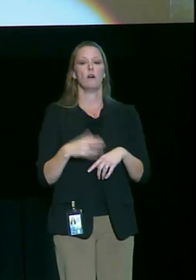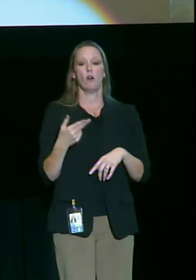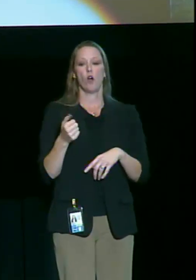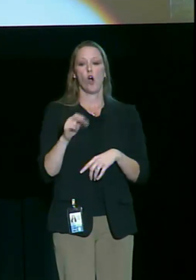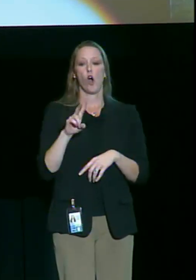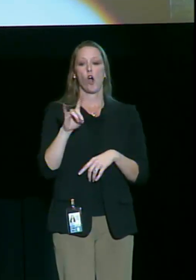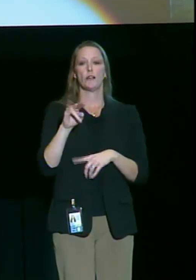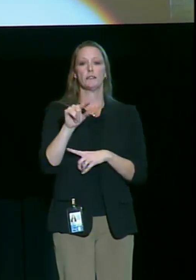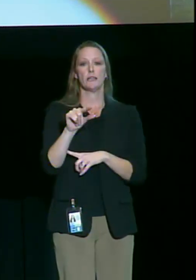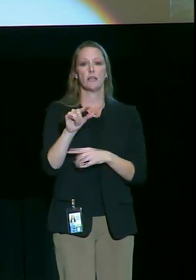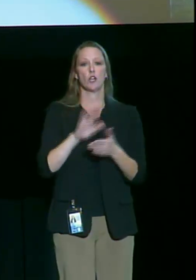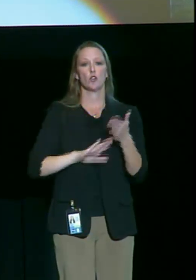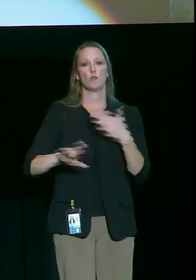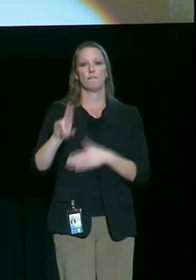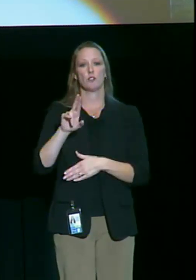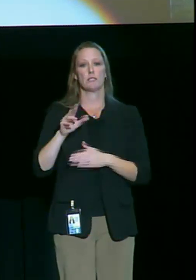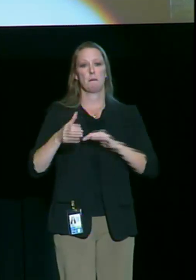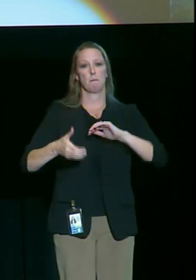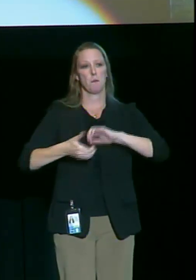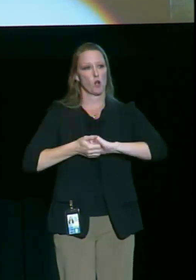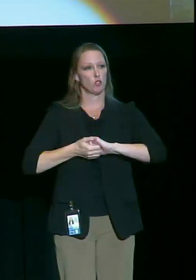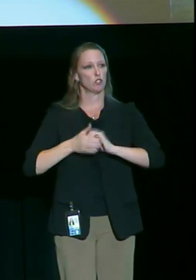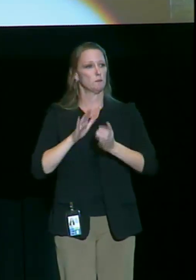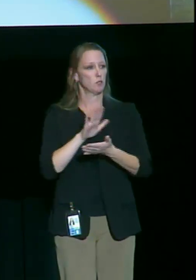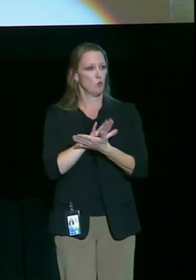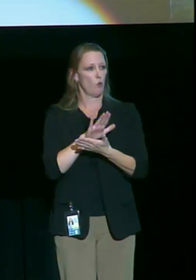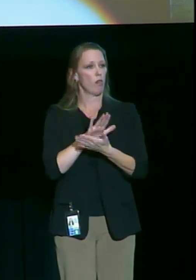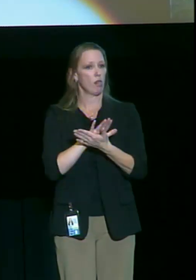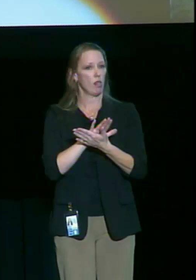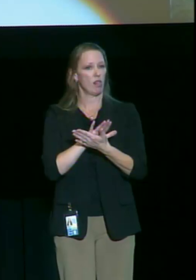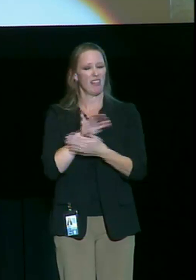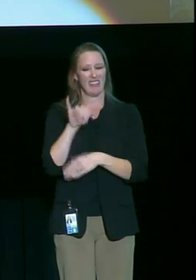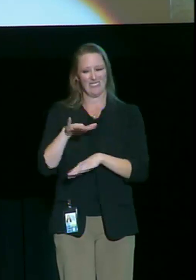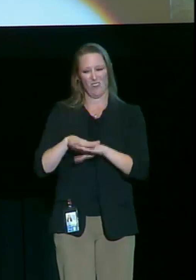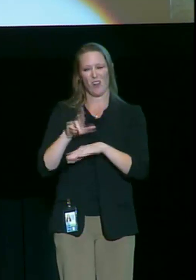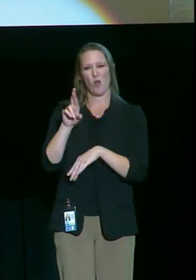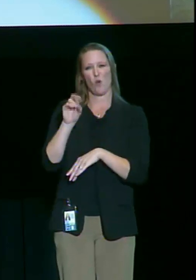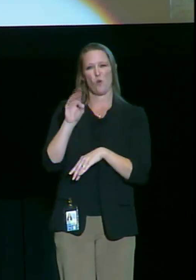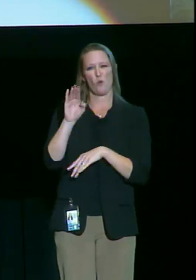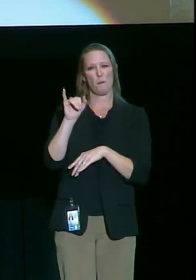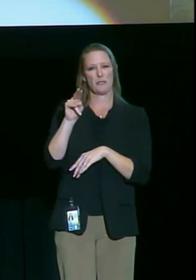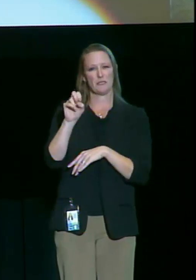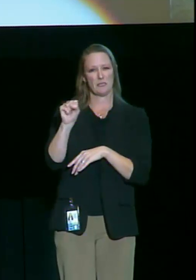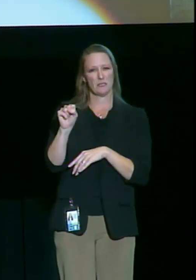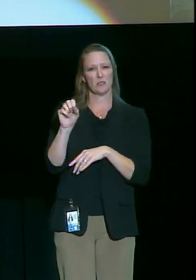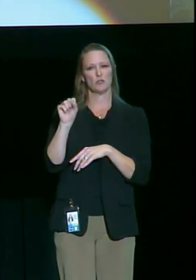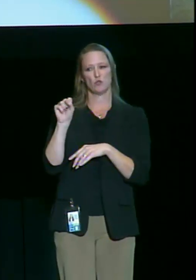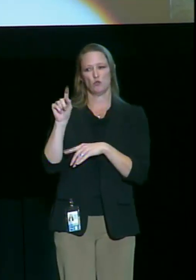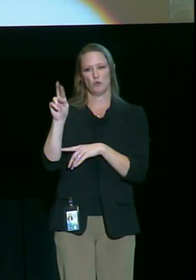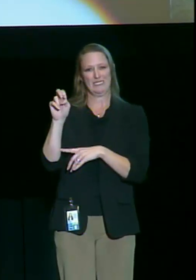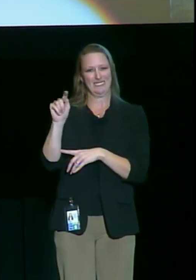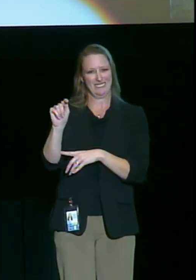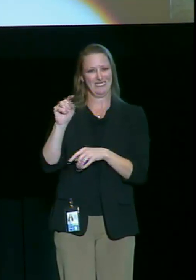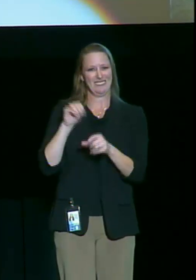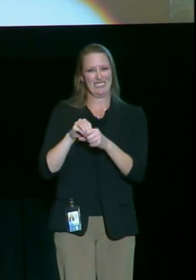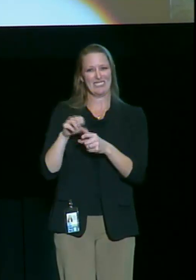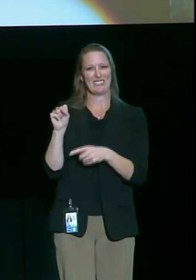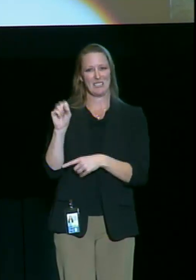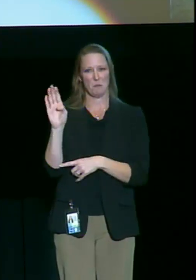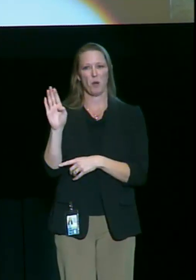Harding University Partnership School on Robbins Street in Santa Barbara,